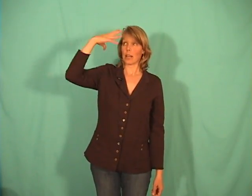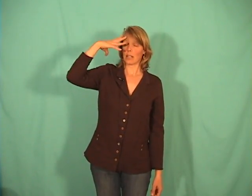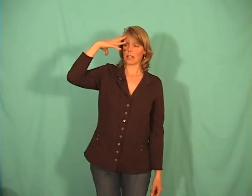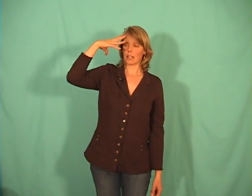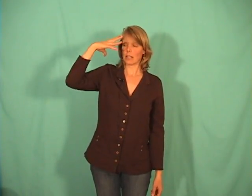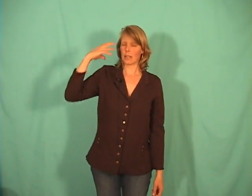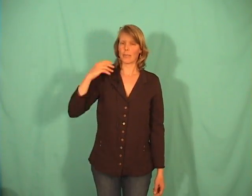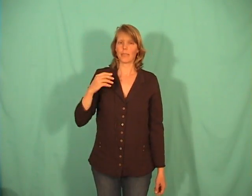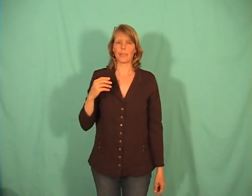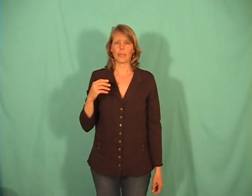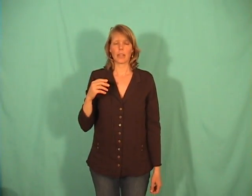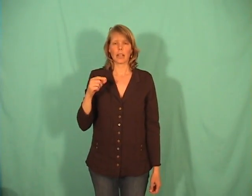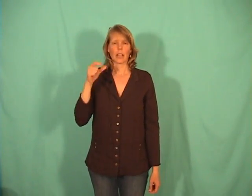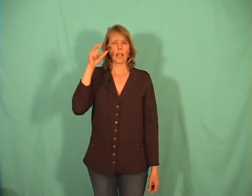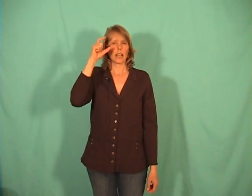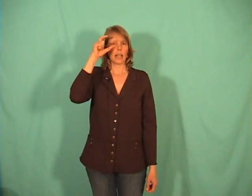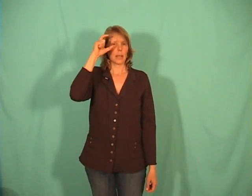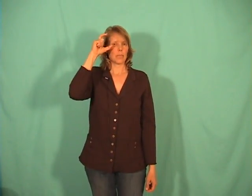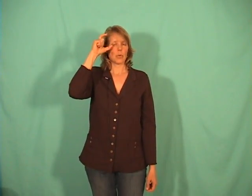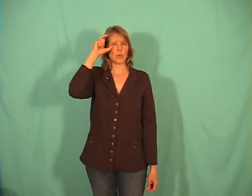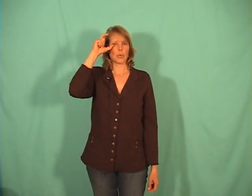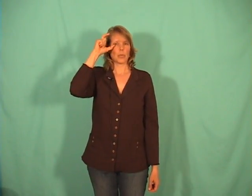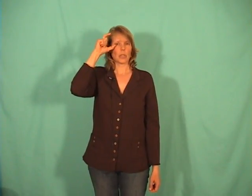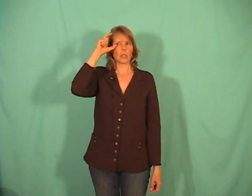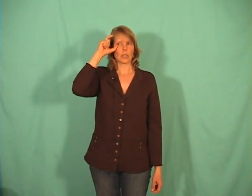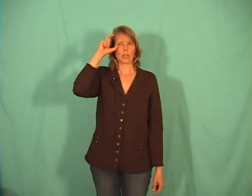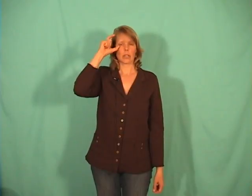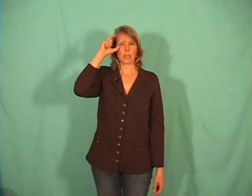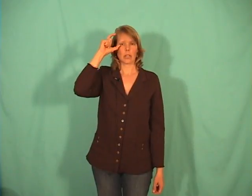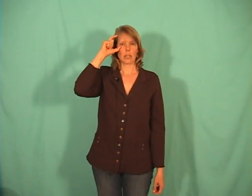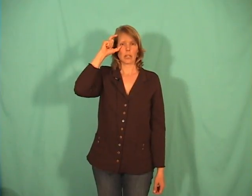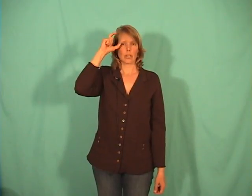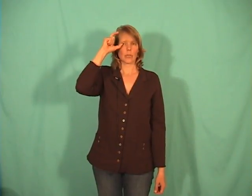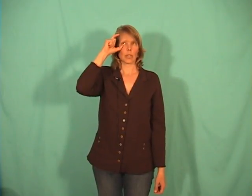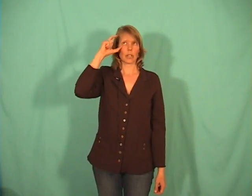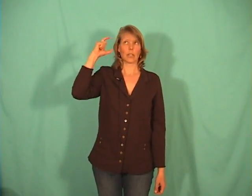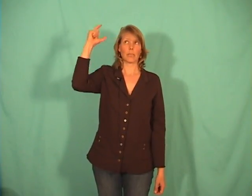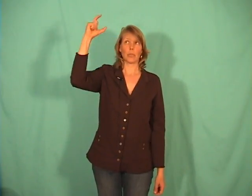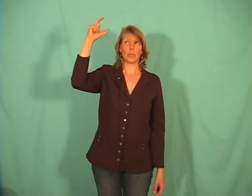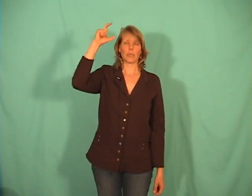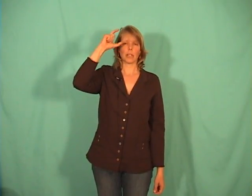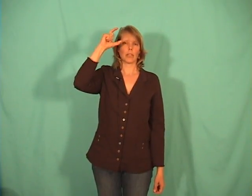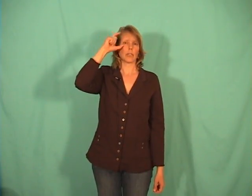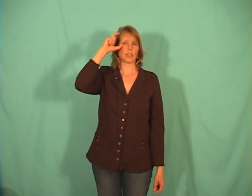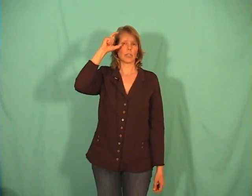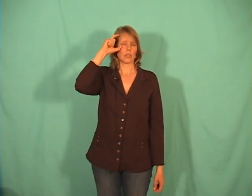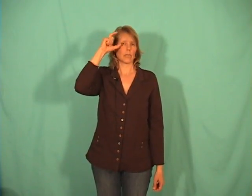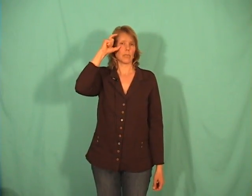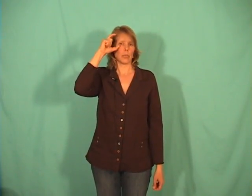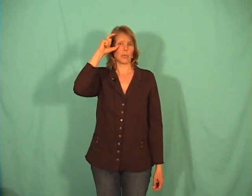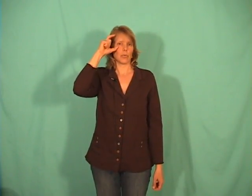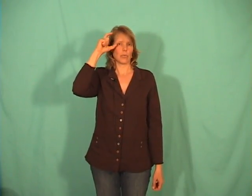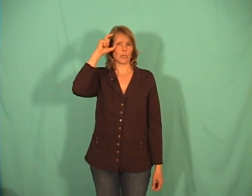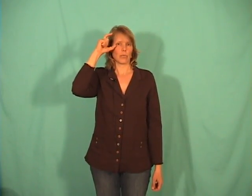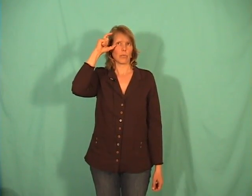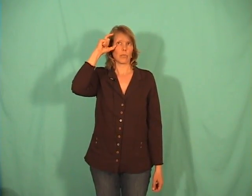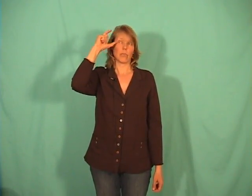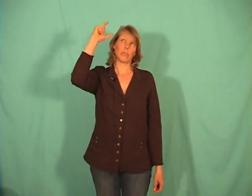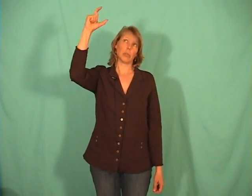Sun. And moon, it's moon, but you can just moon,